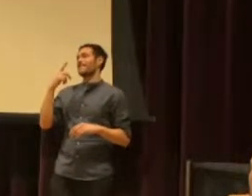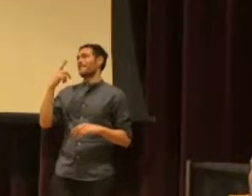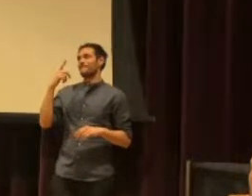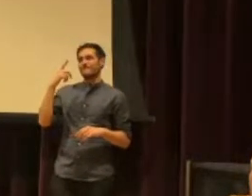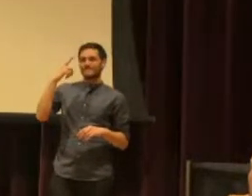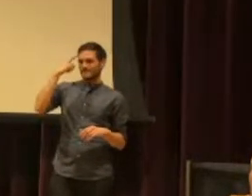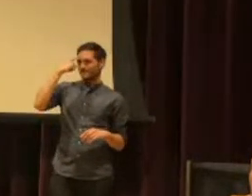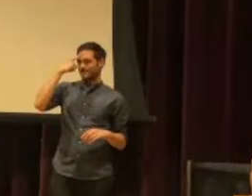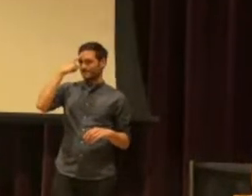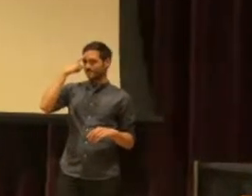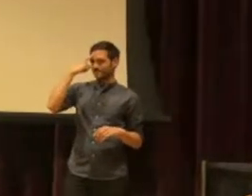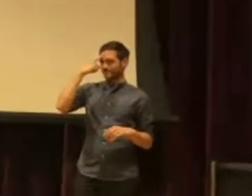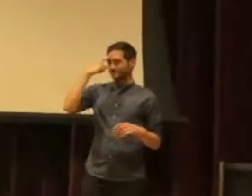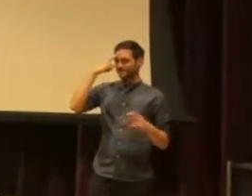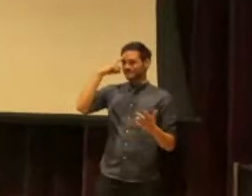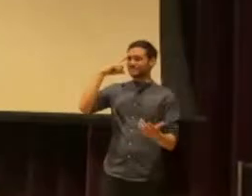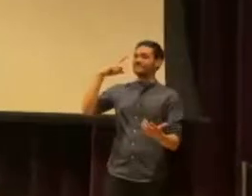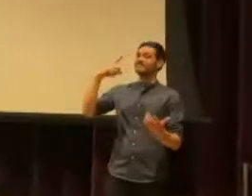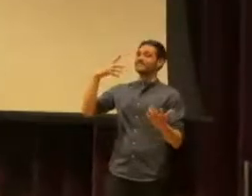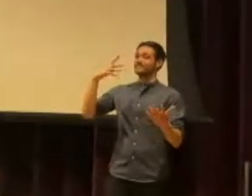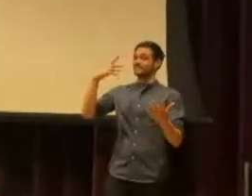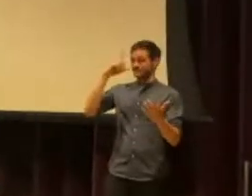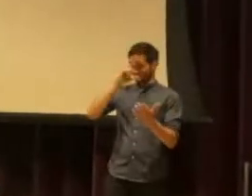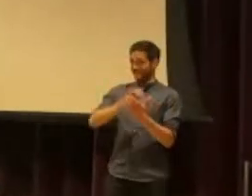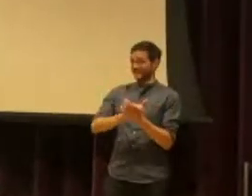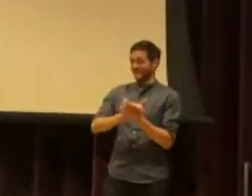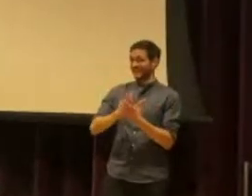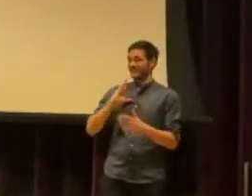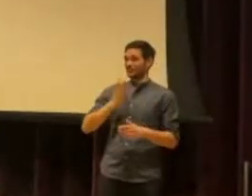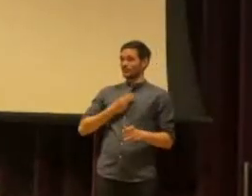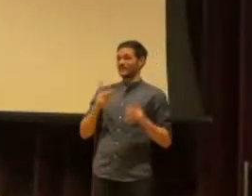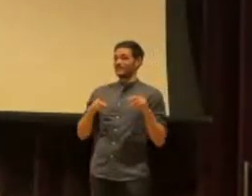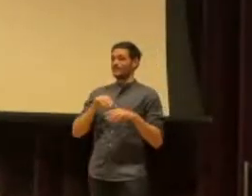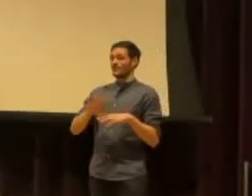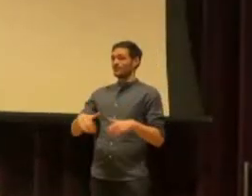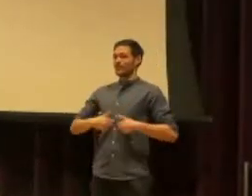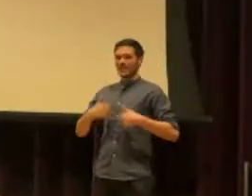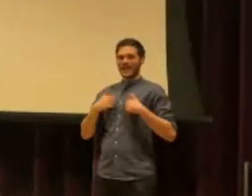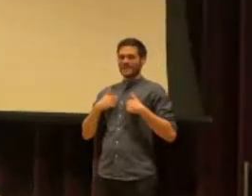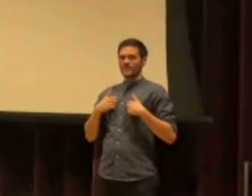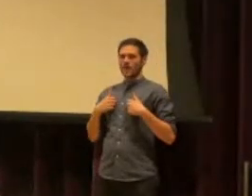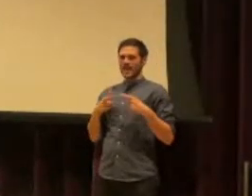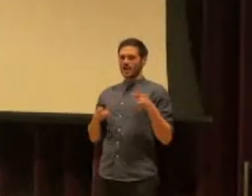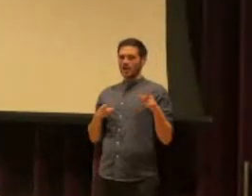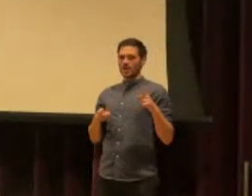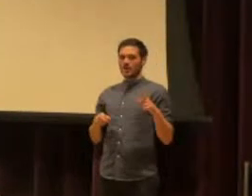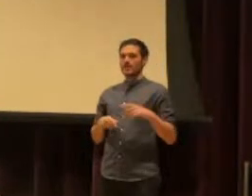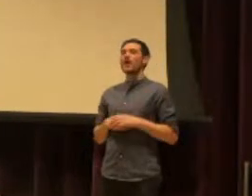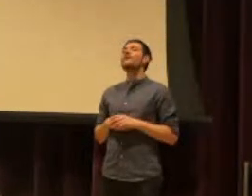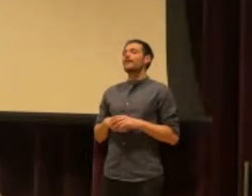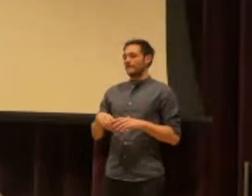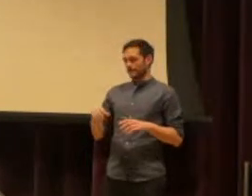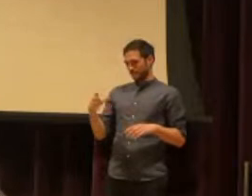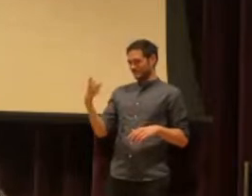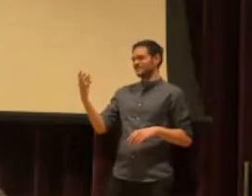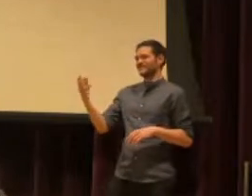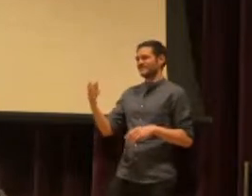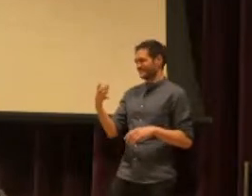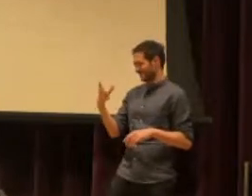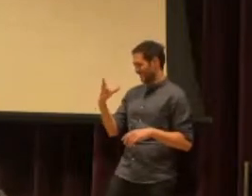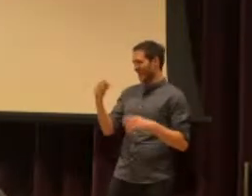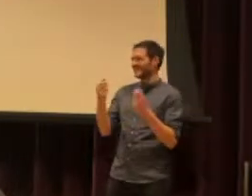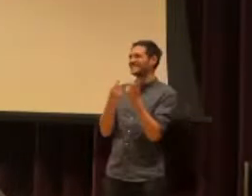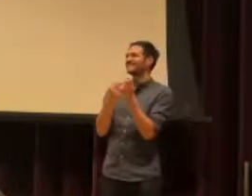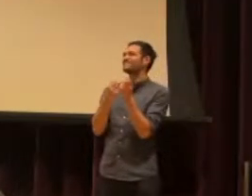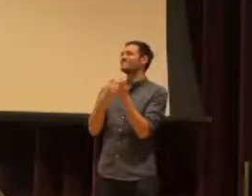lives. Believe the trans people in your lives, listen to the trans people in your lives, and hold space for us, because